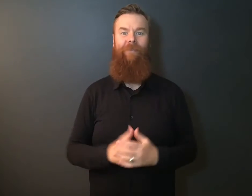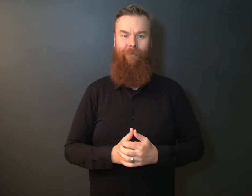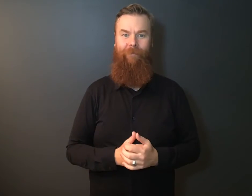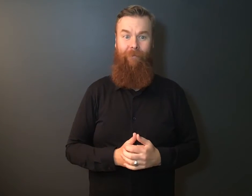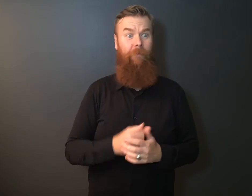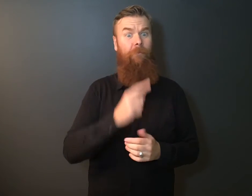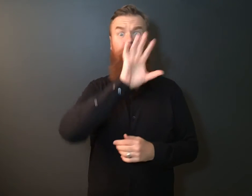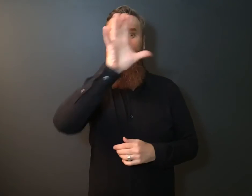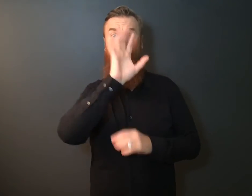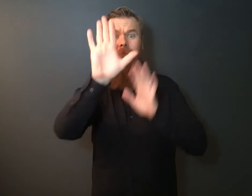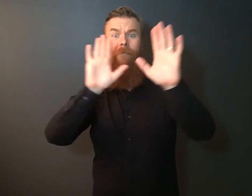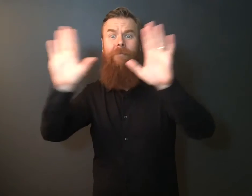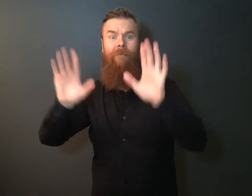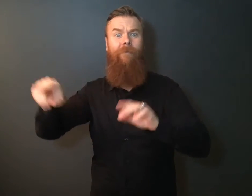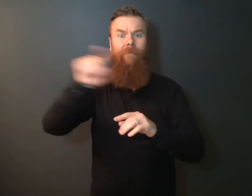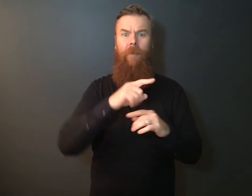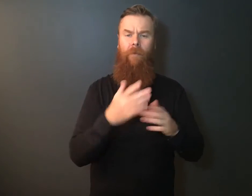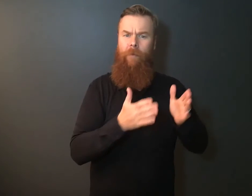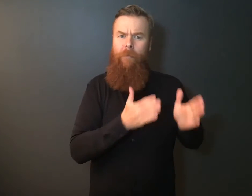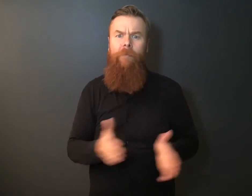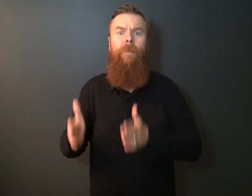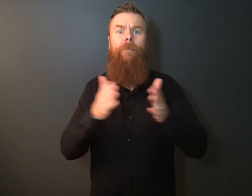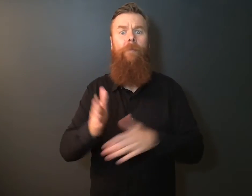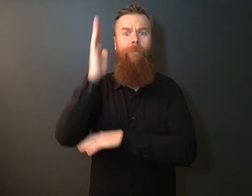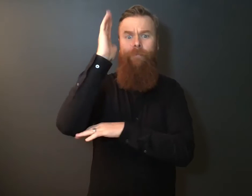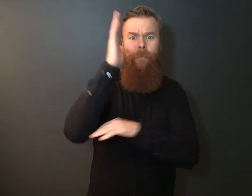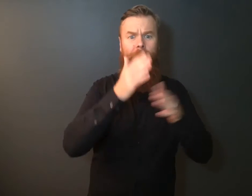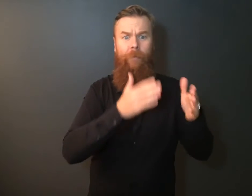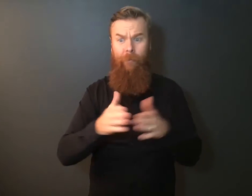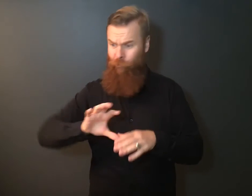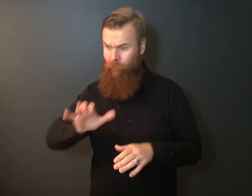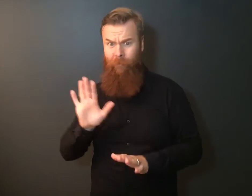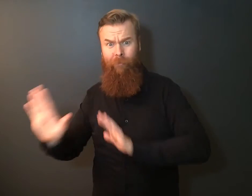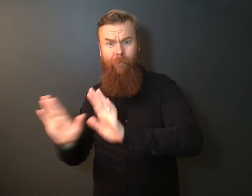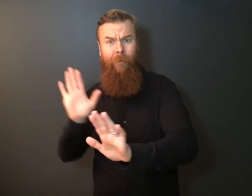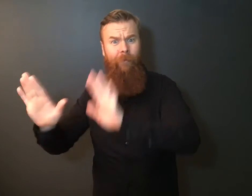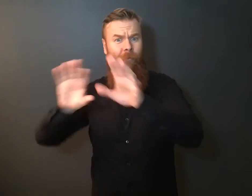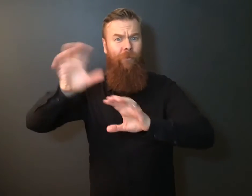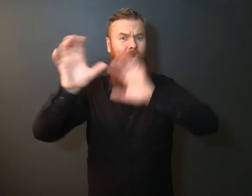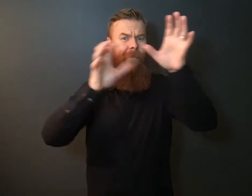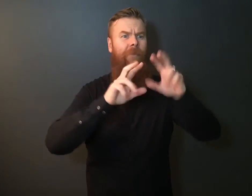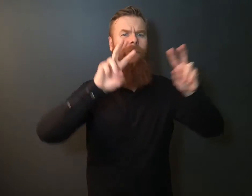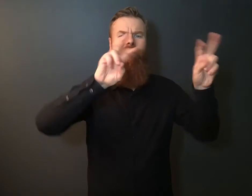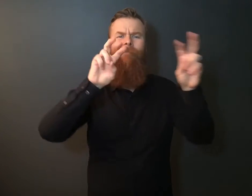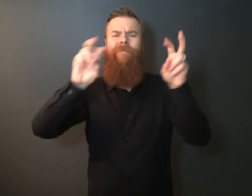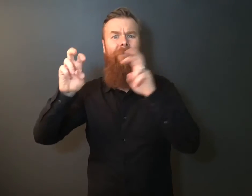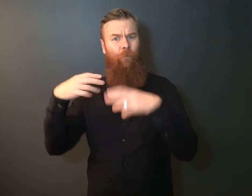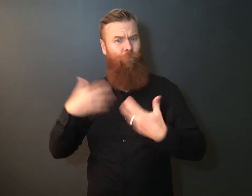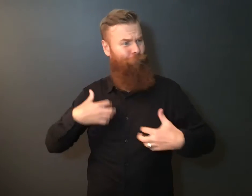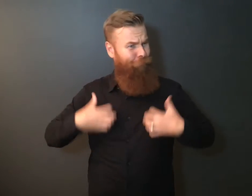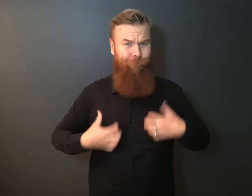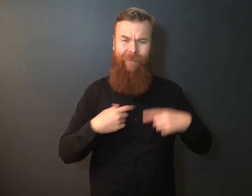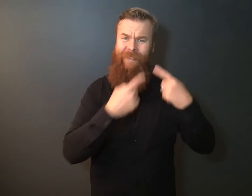each regional topic that was of interest in that area was raised